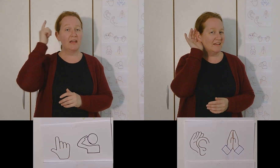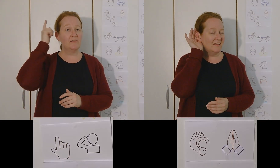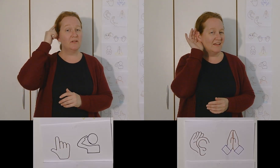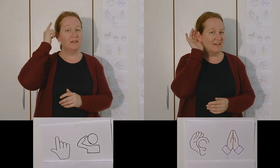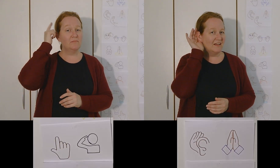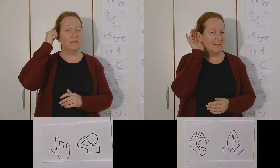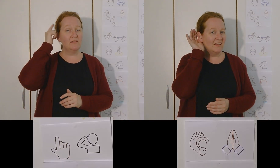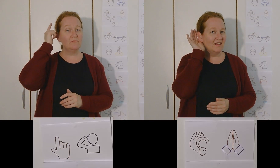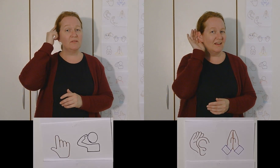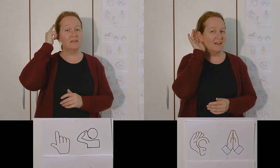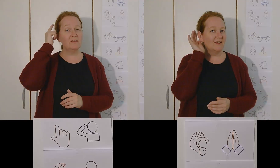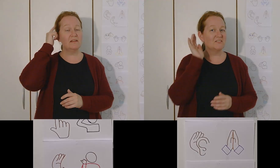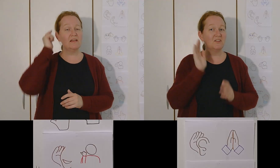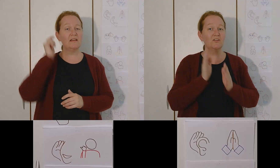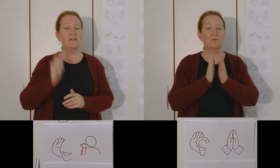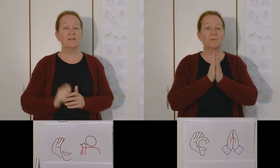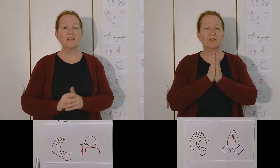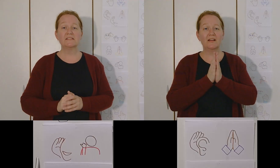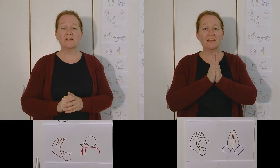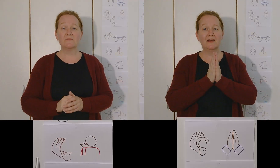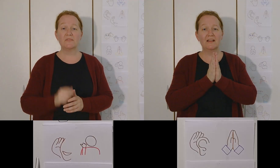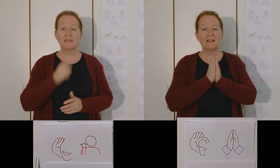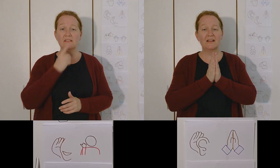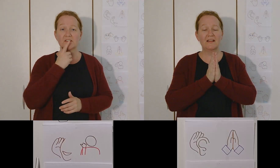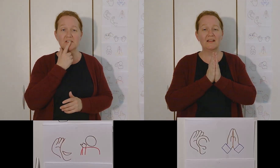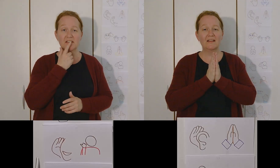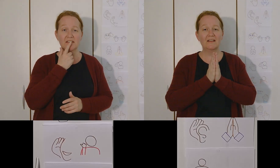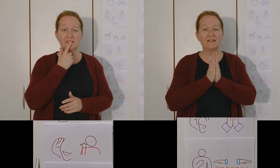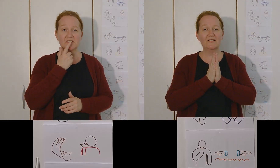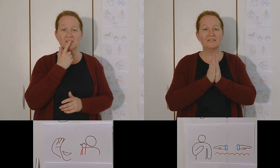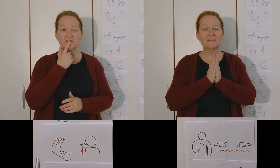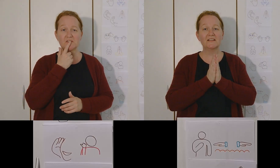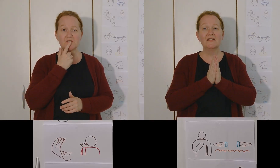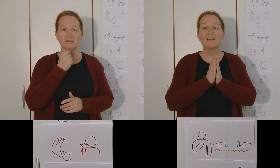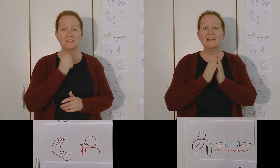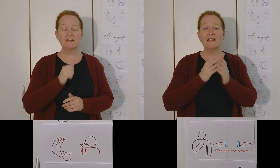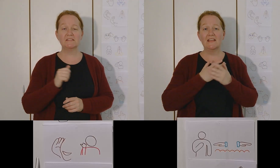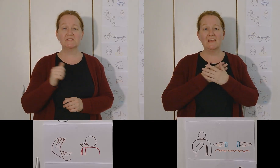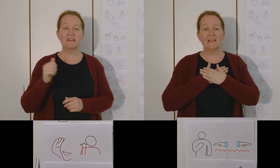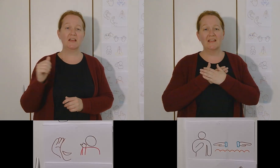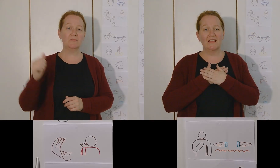I remember now something that Jesus told